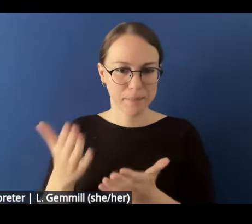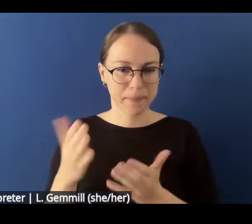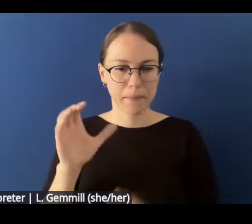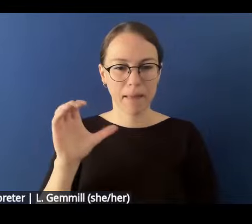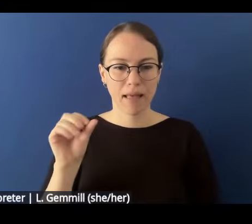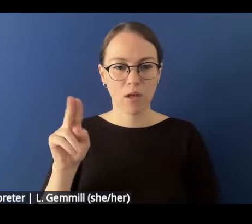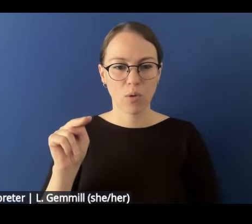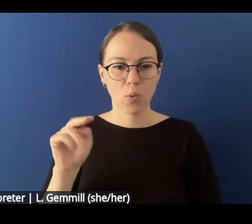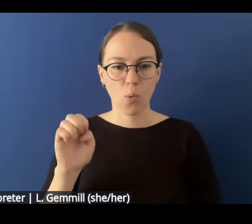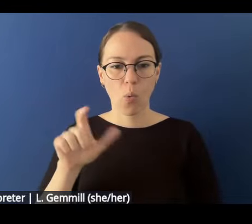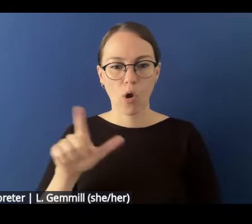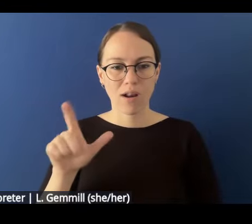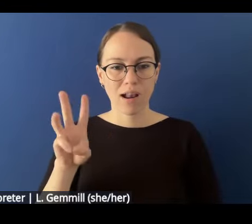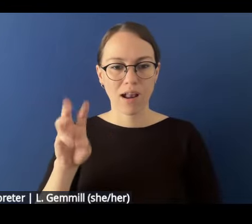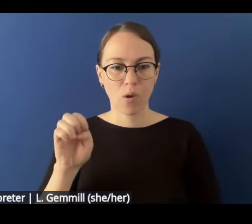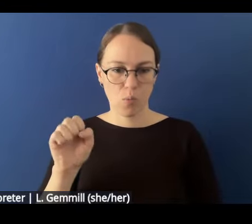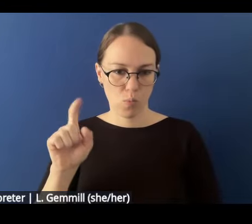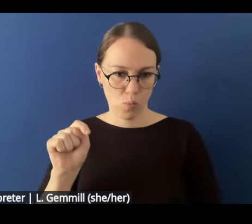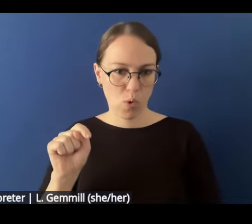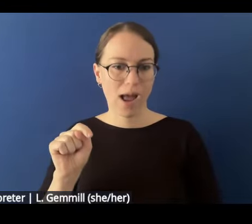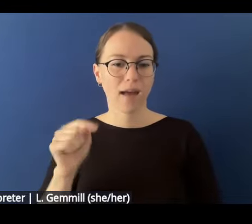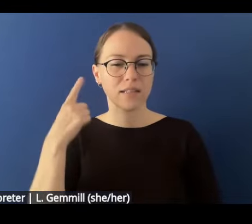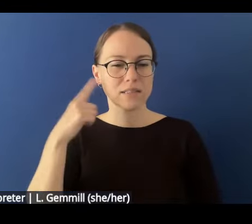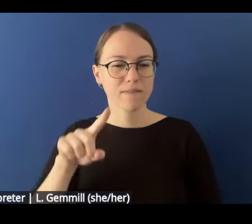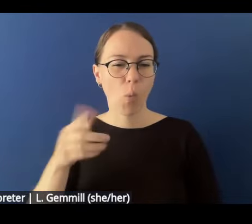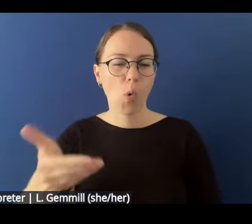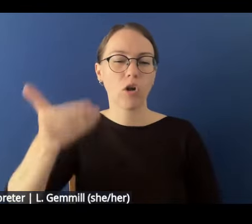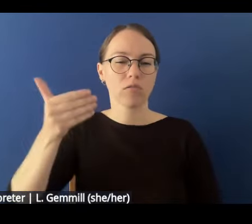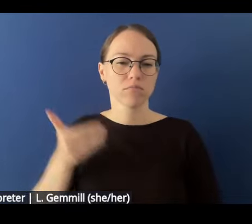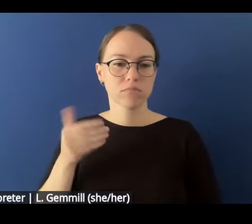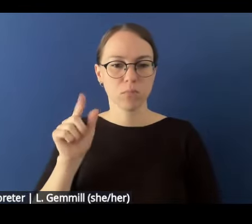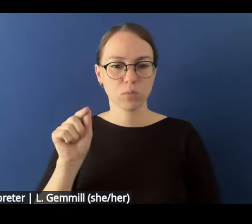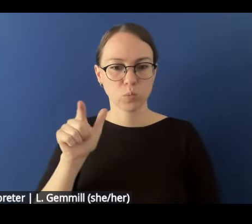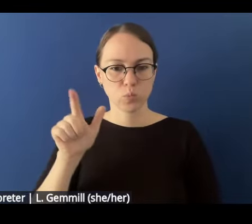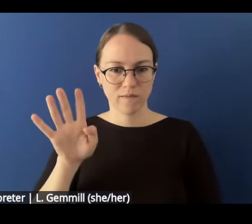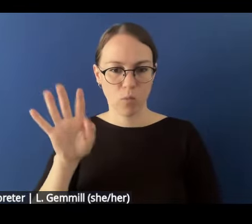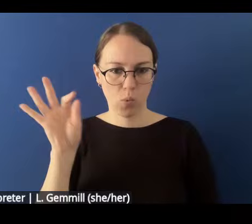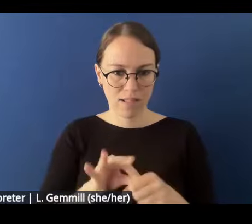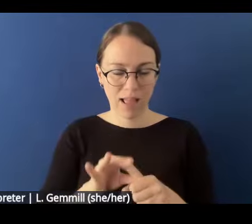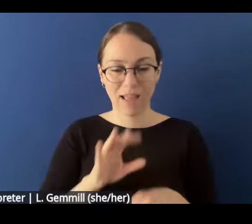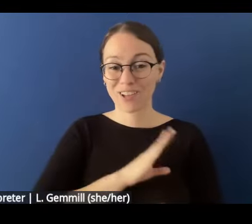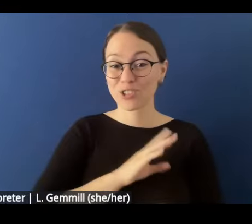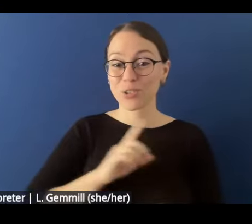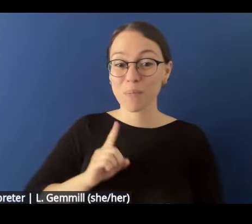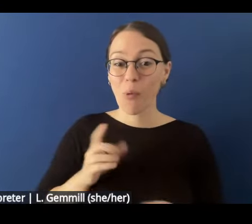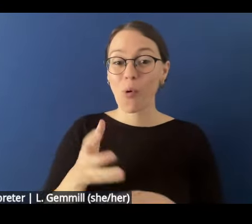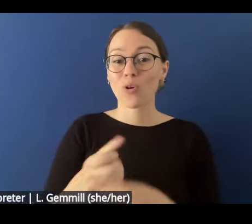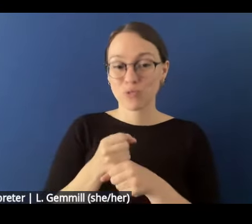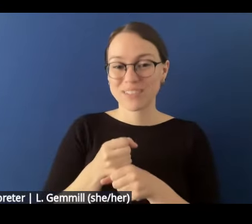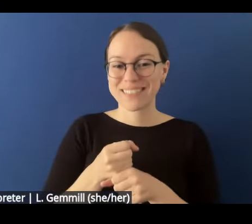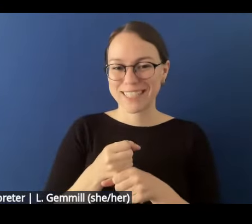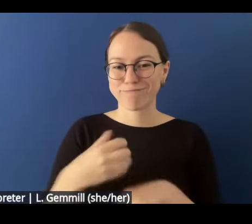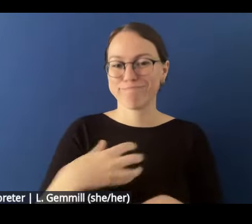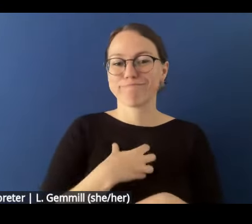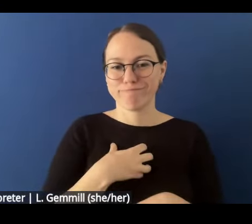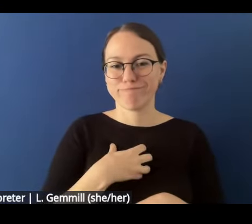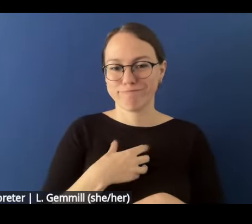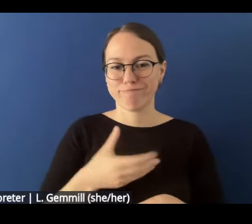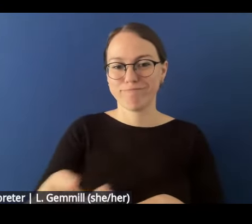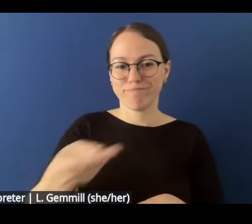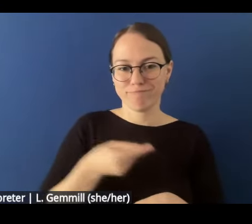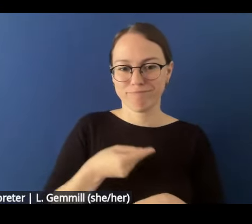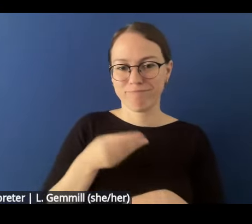2024 election. The board did receive a complaint against the specific circulators, against a group of